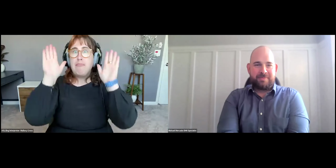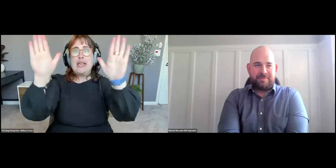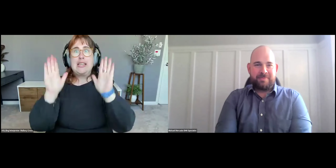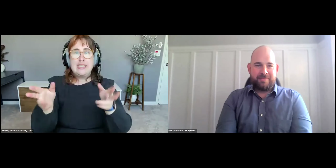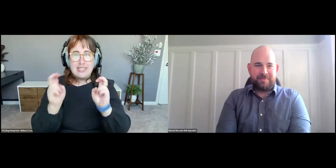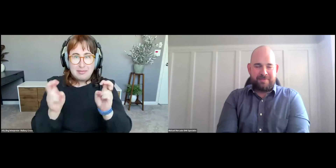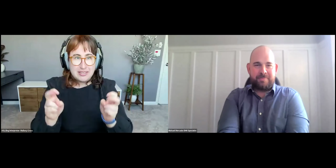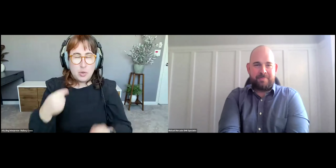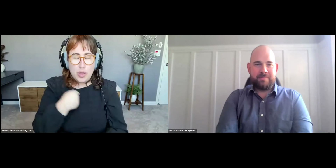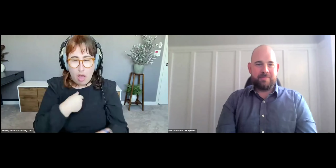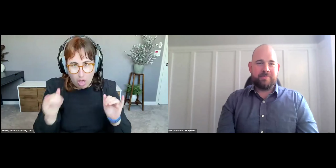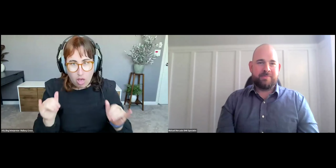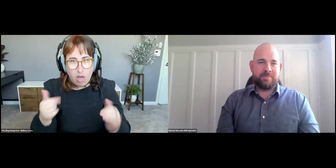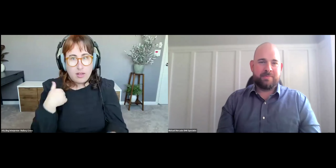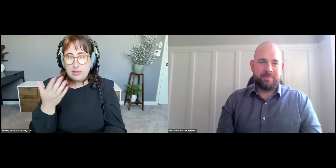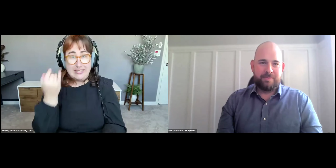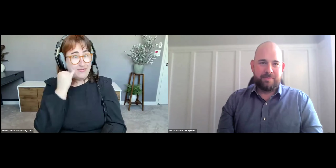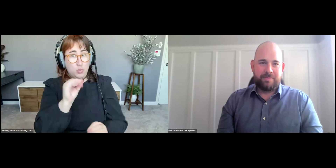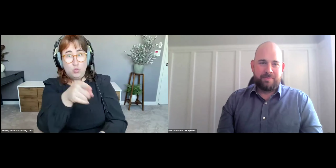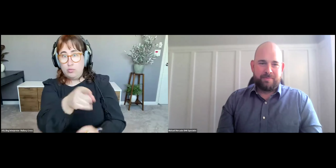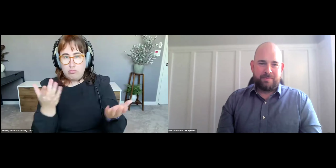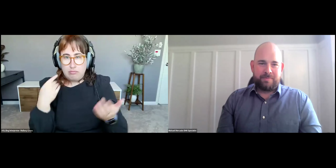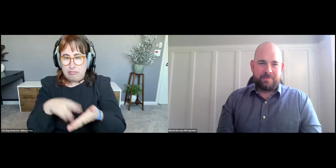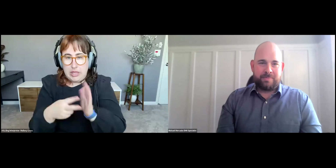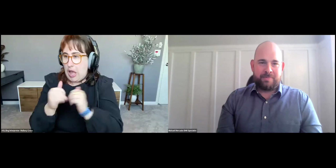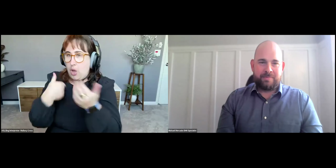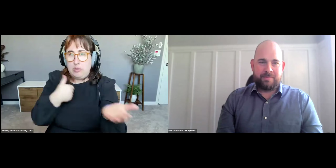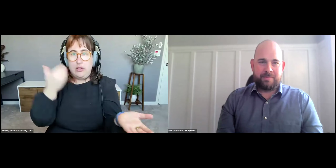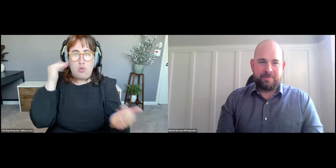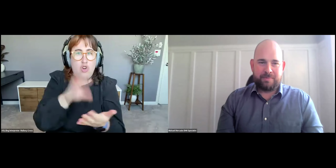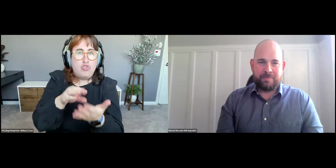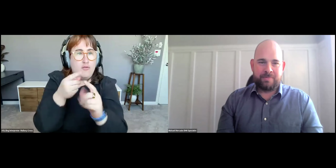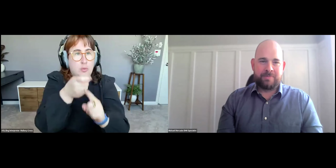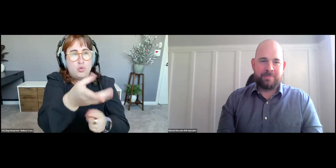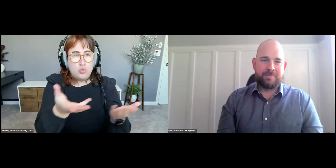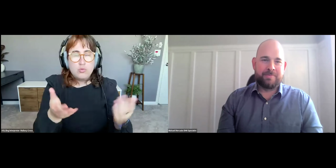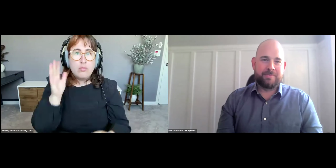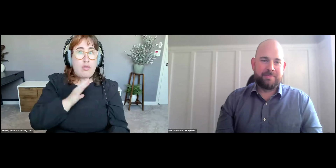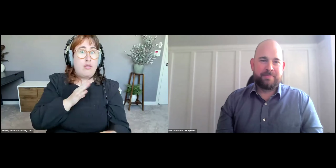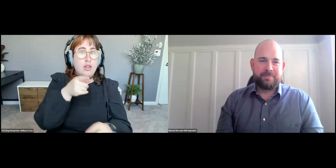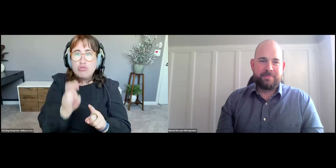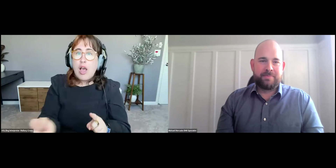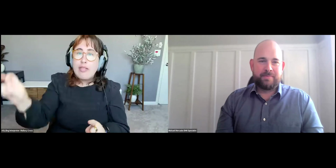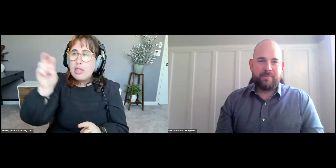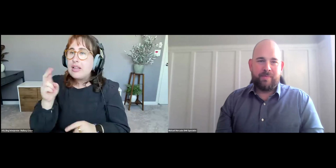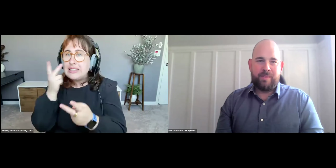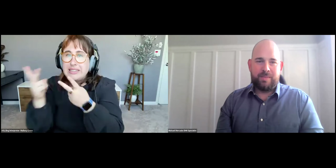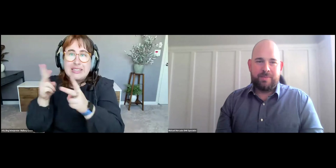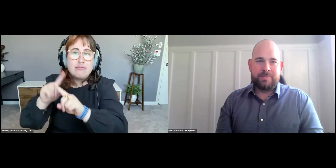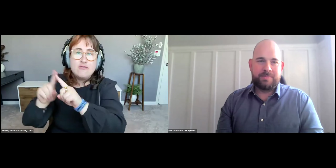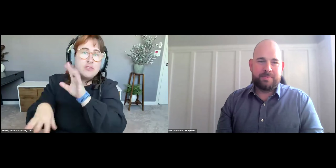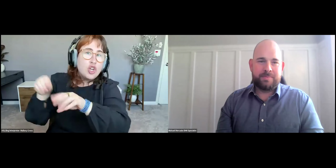we otherwise would not be aware of, and understanding the experience of people traveling throughout the world and trying to